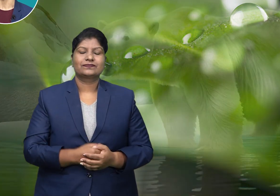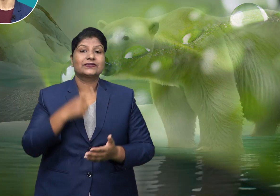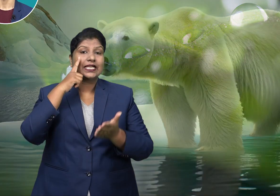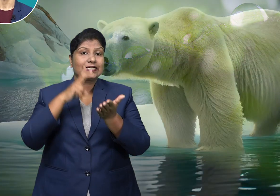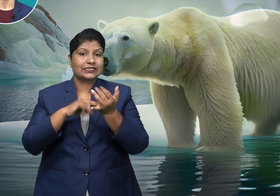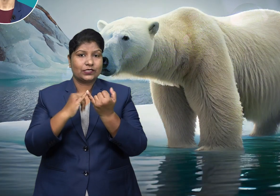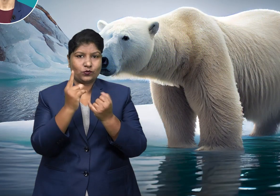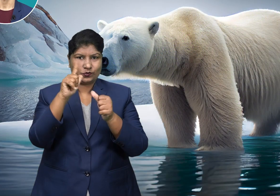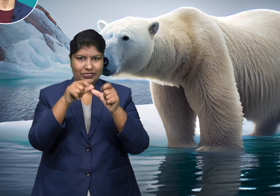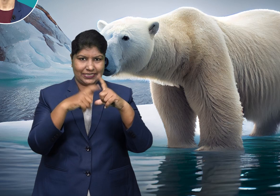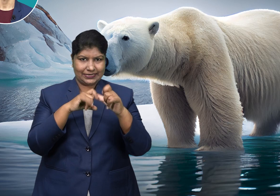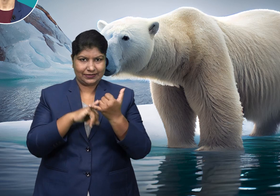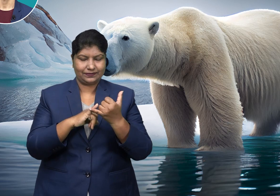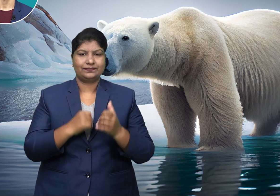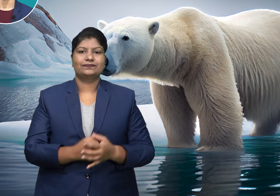Insulates: